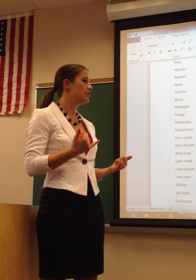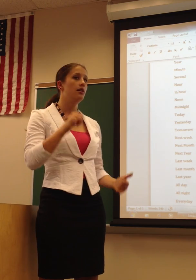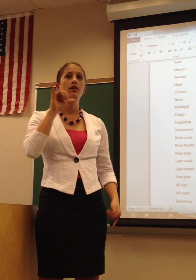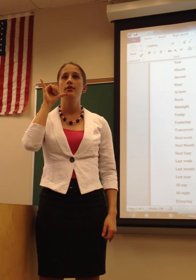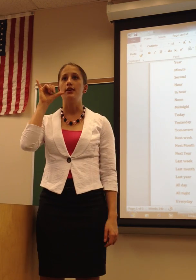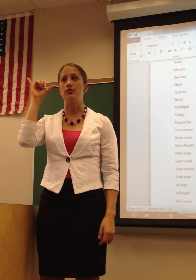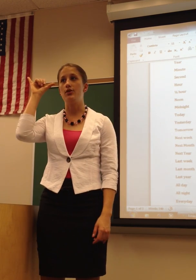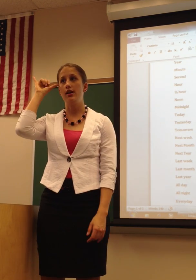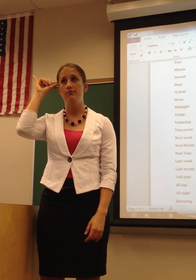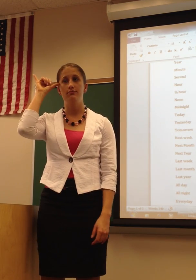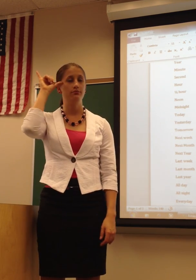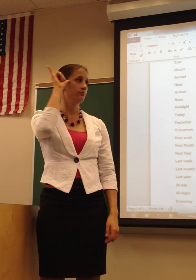Yesterday.